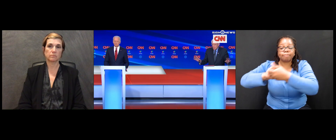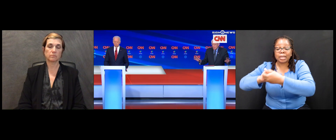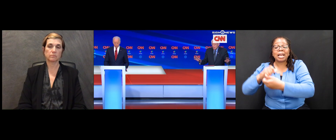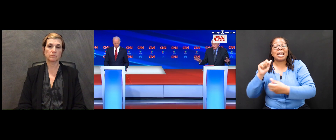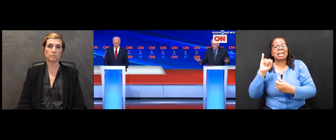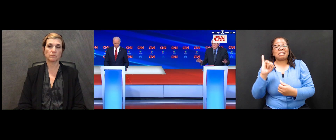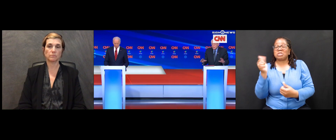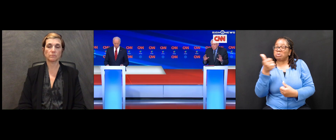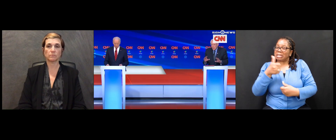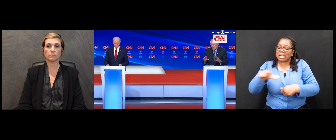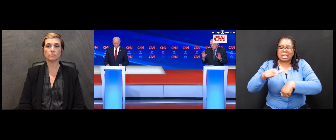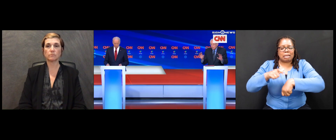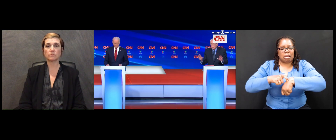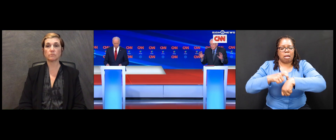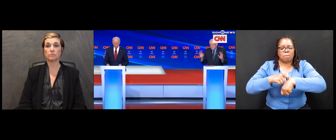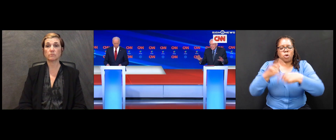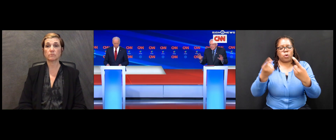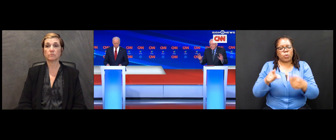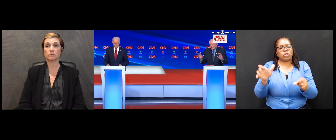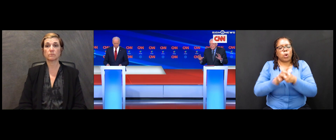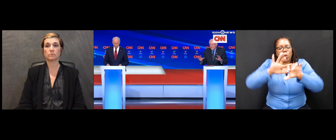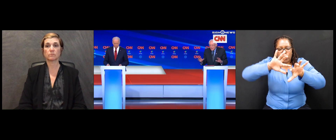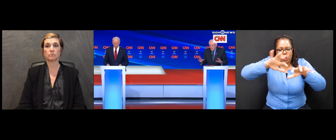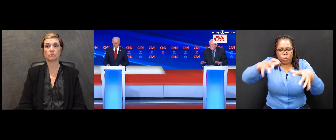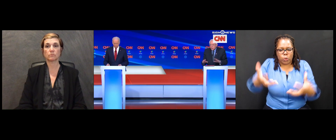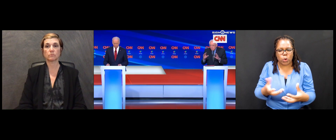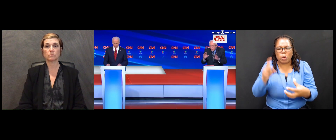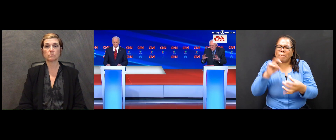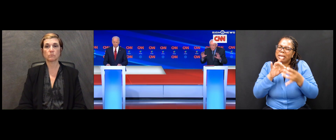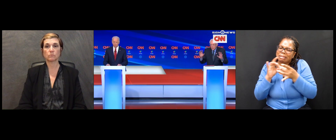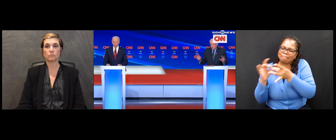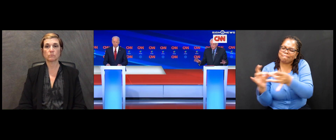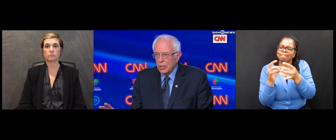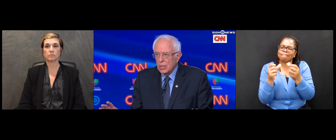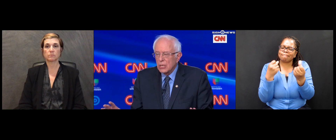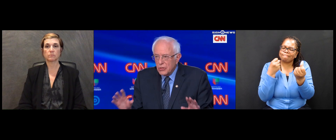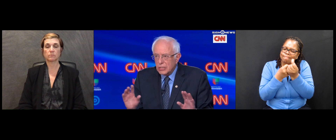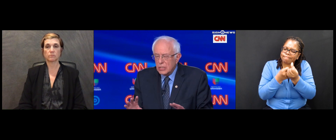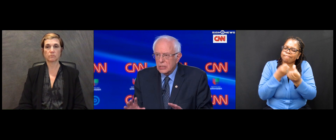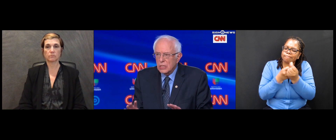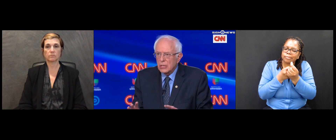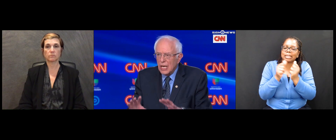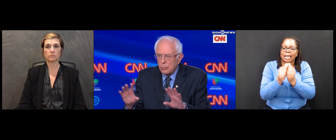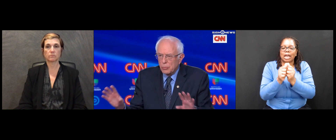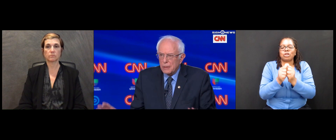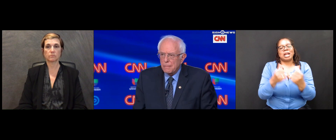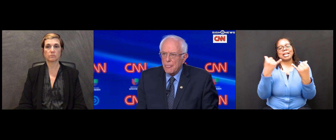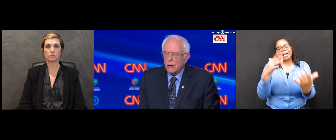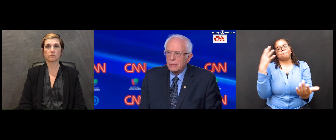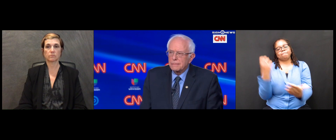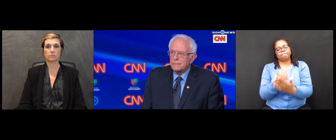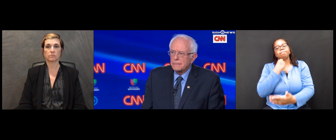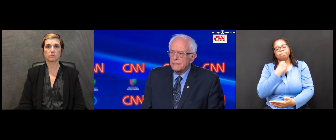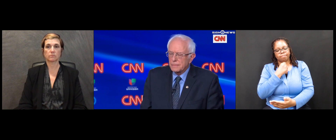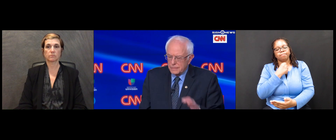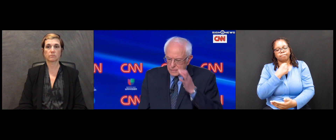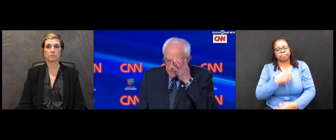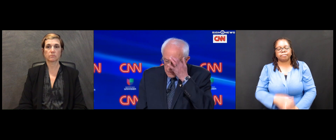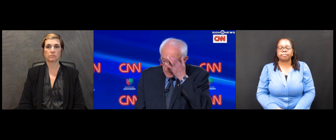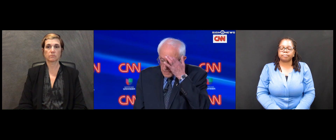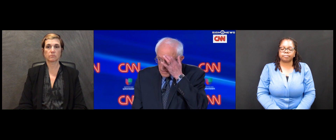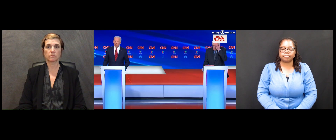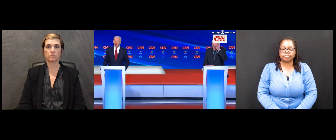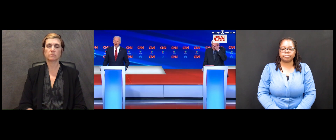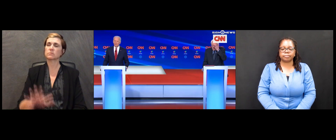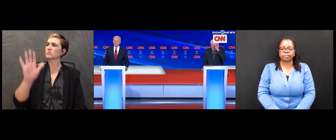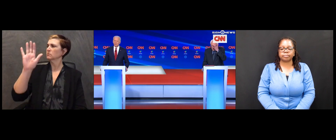moment when the entire world is in this together, got to support each other, this is that moment. That's why, if I may